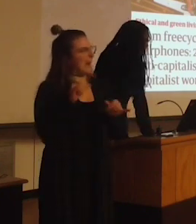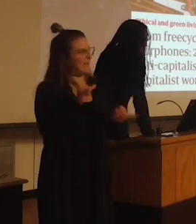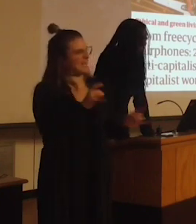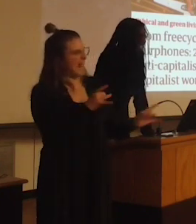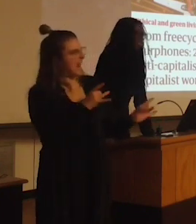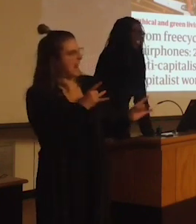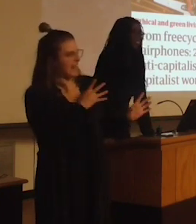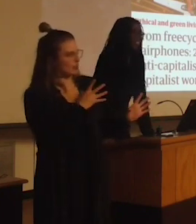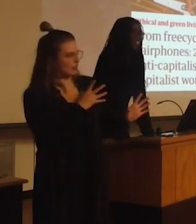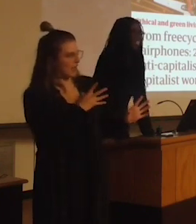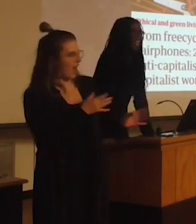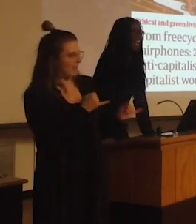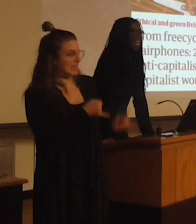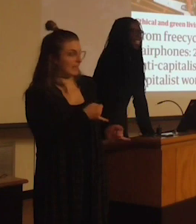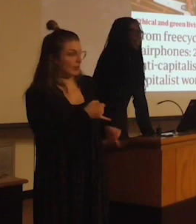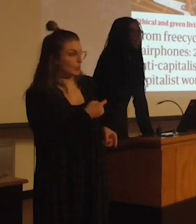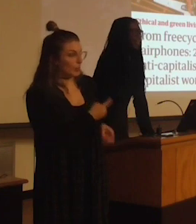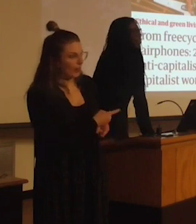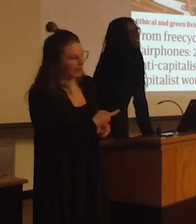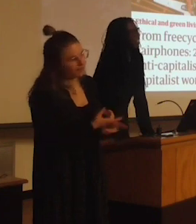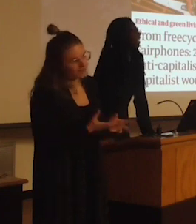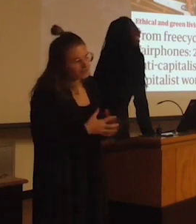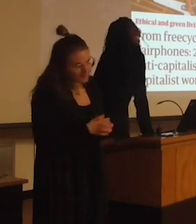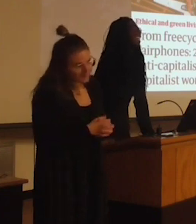hatred of an individual. And